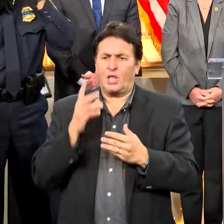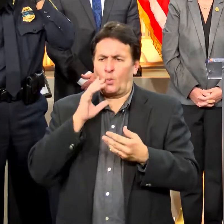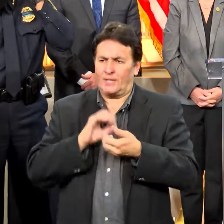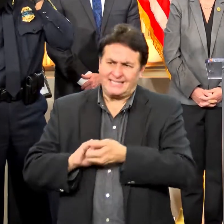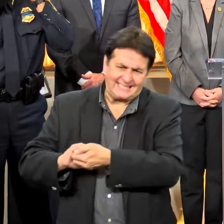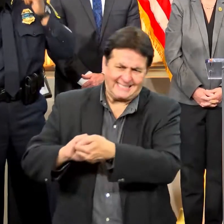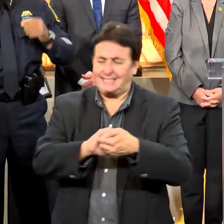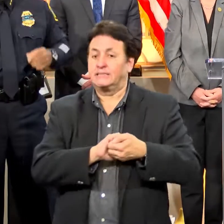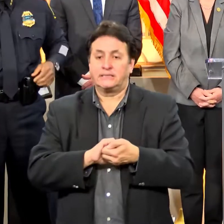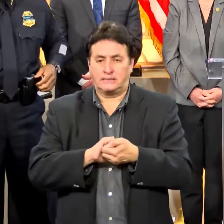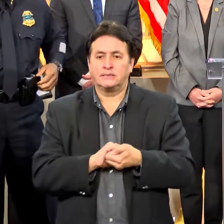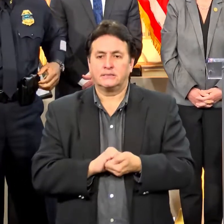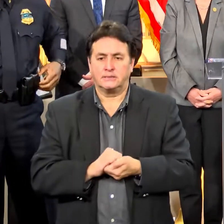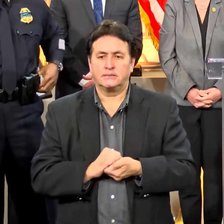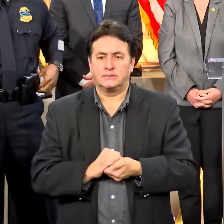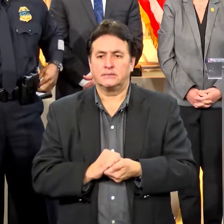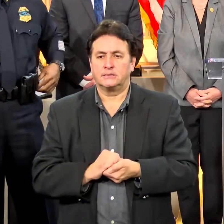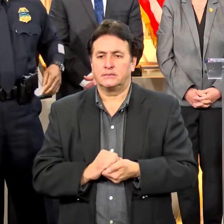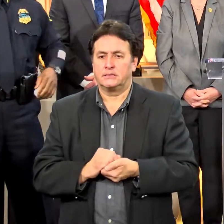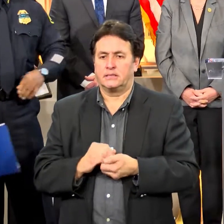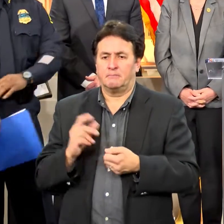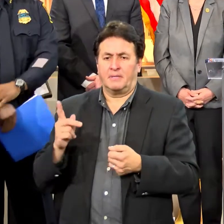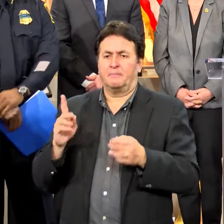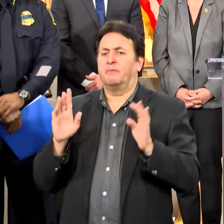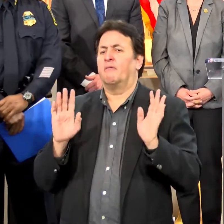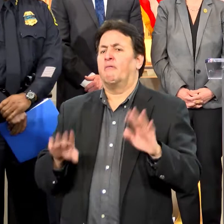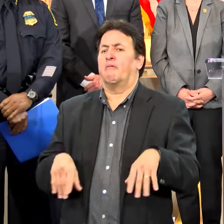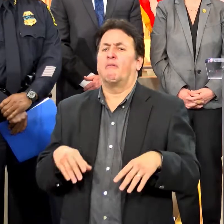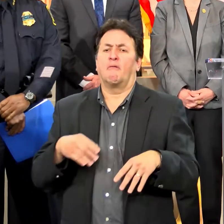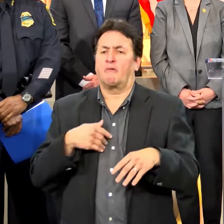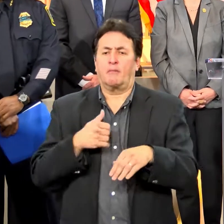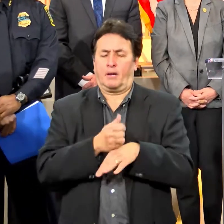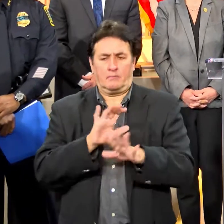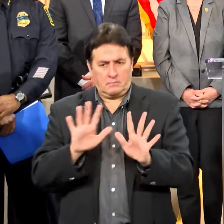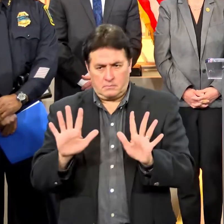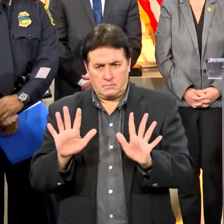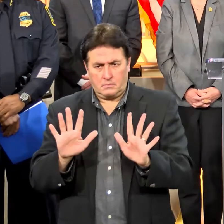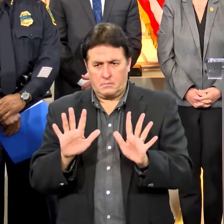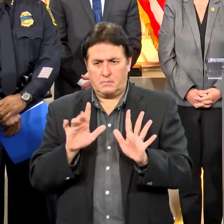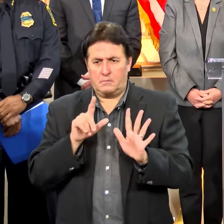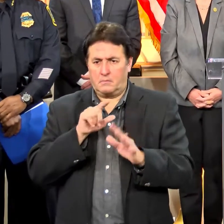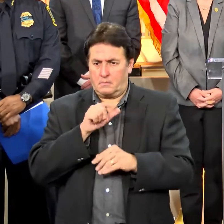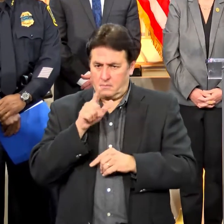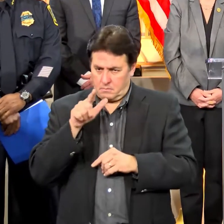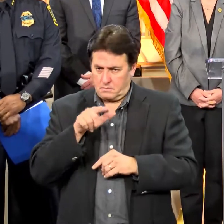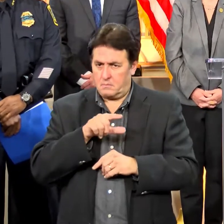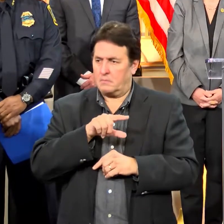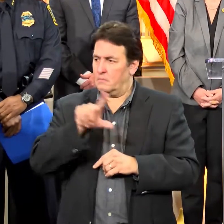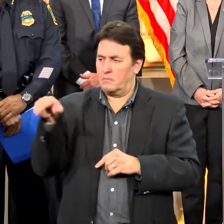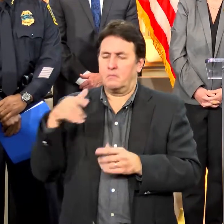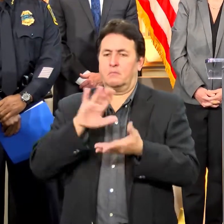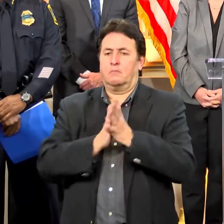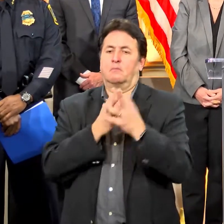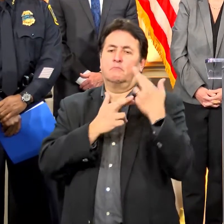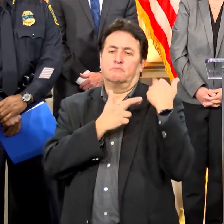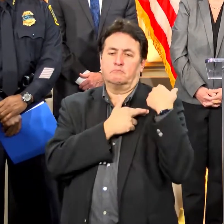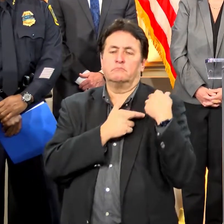No one can escape accountability, and no one can wait on somebody else to solve the